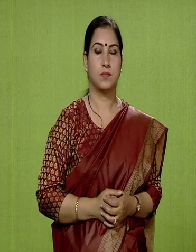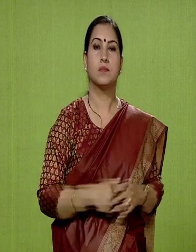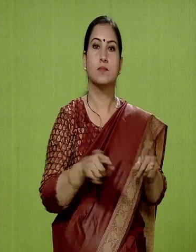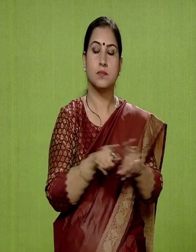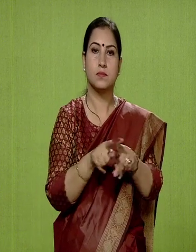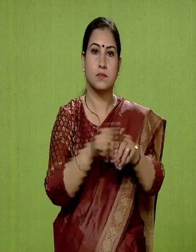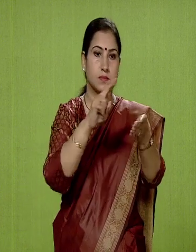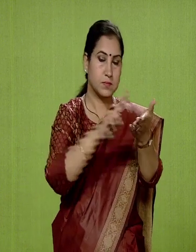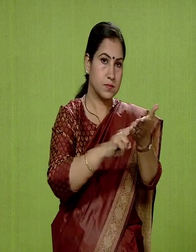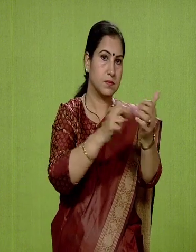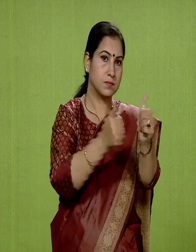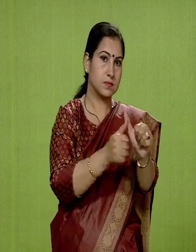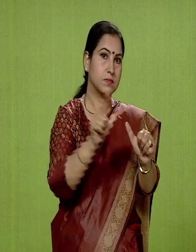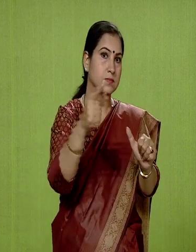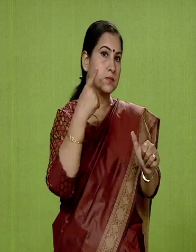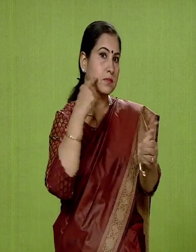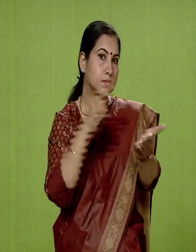and Nalini Gupta.